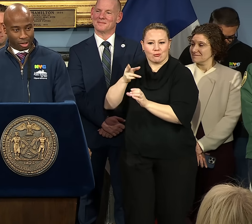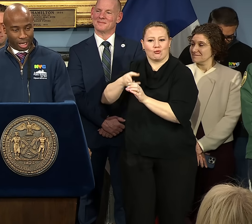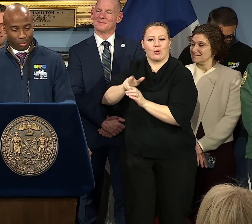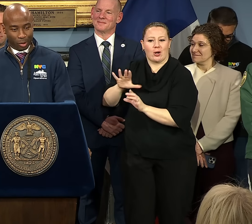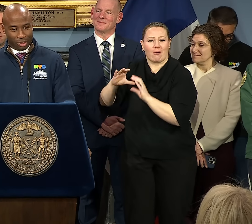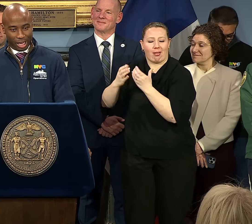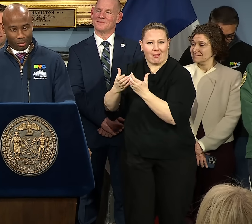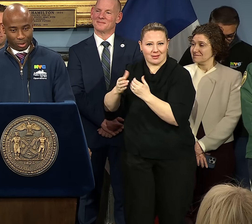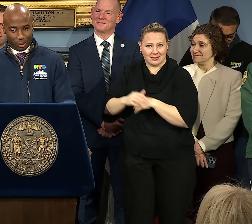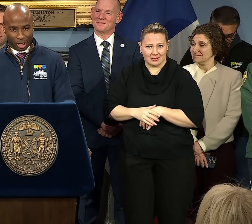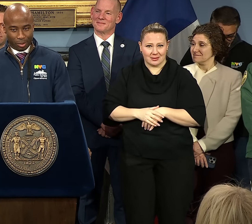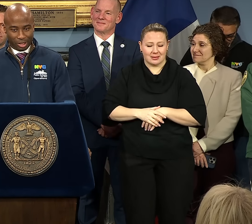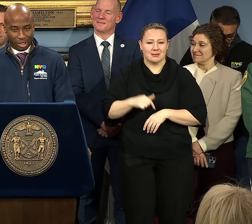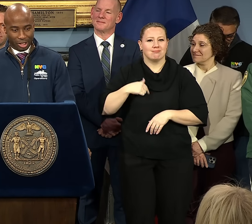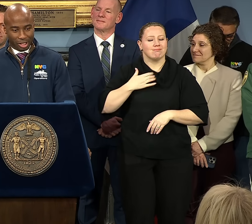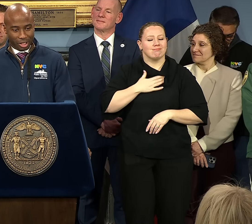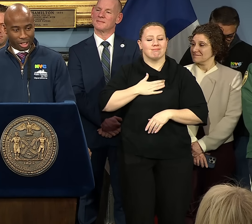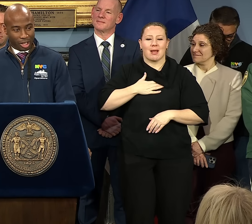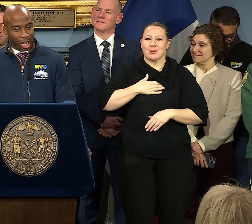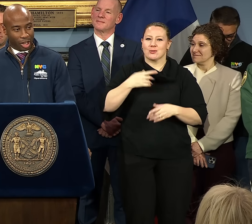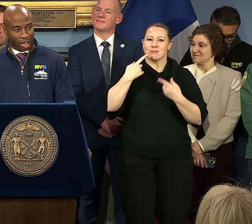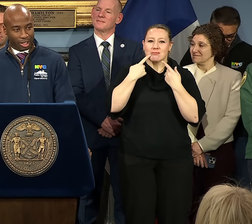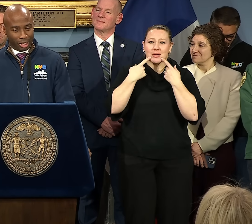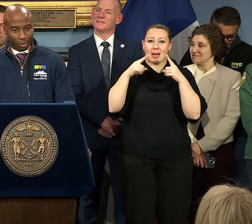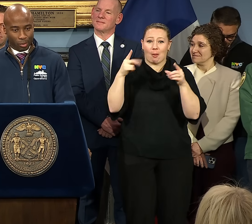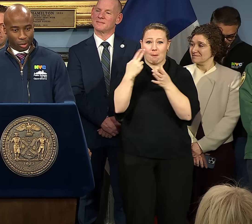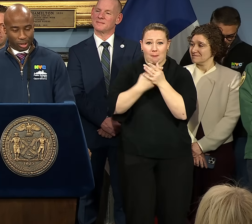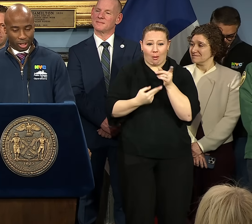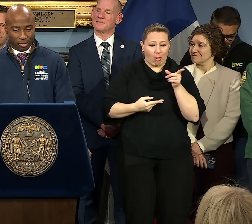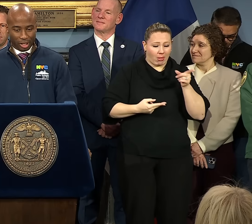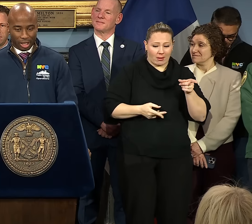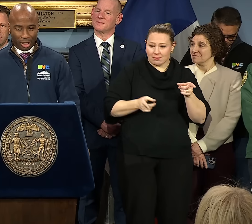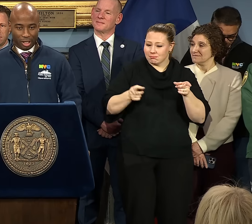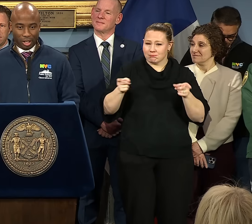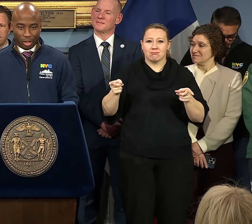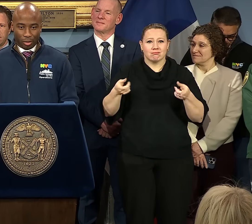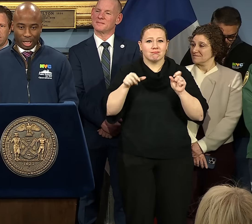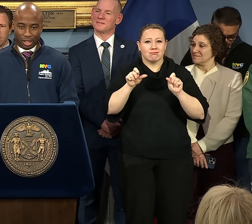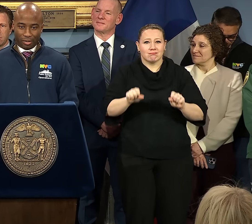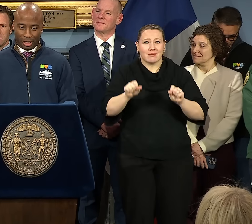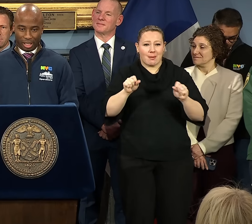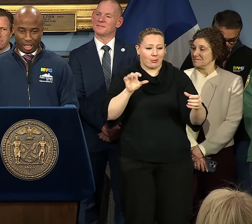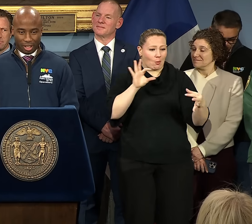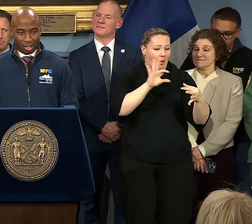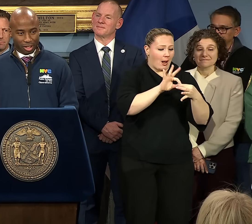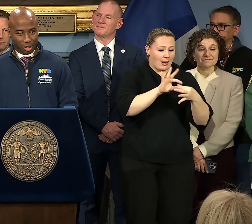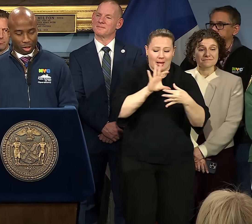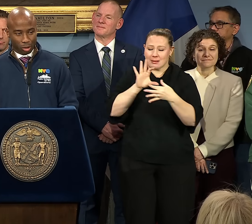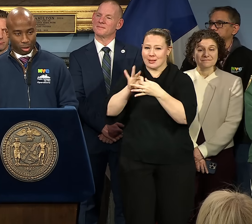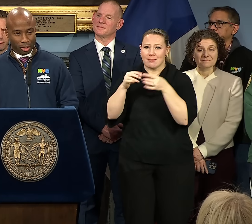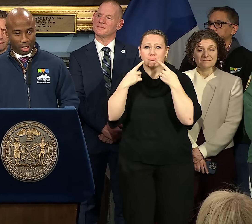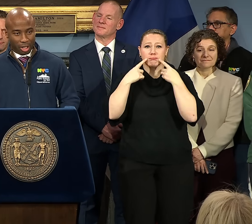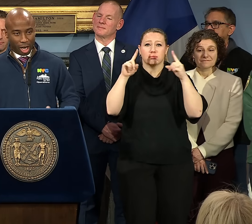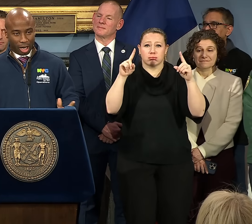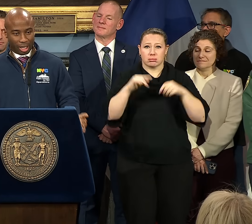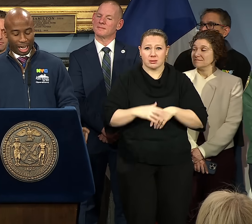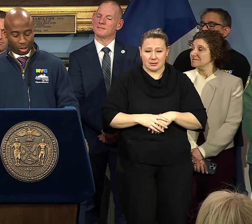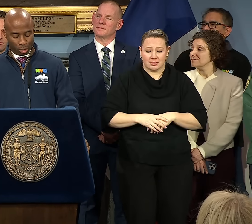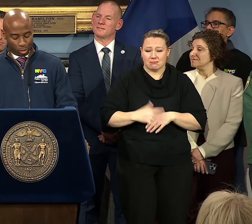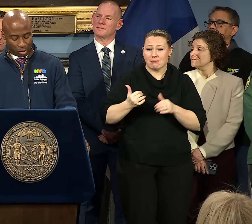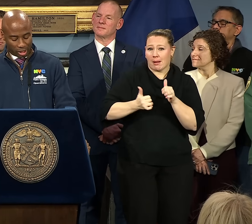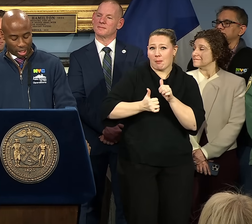to announce that both times we were able to log on, like most of the rest of the city, to